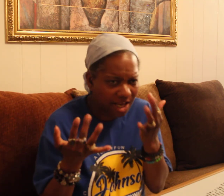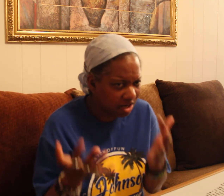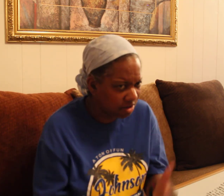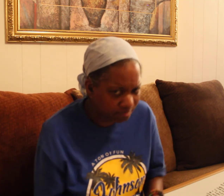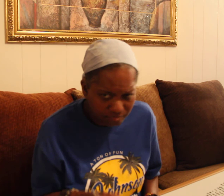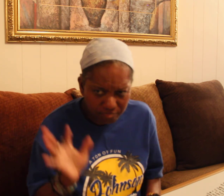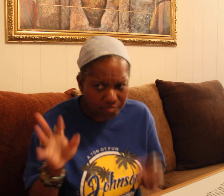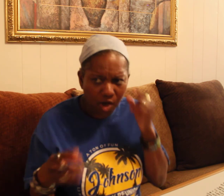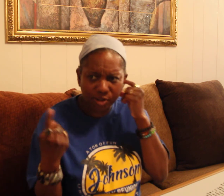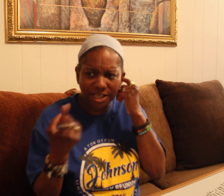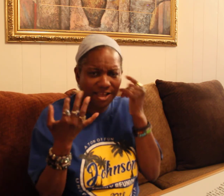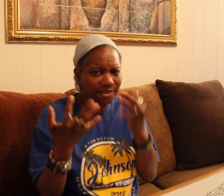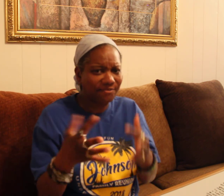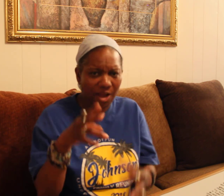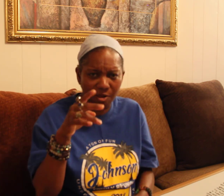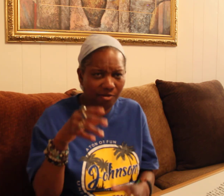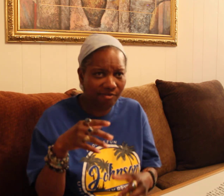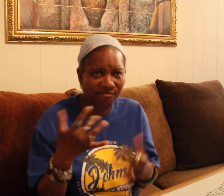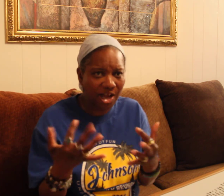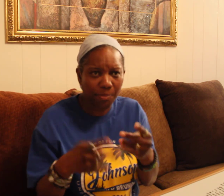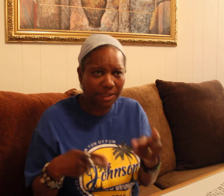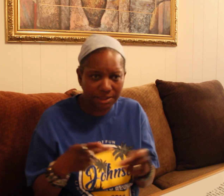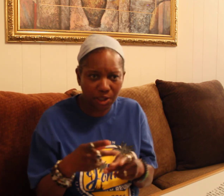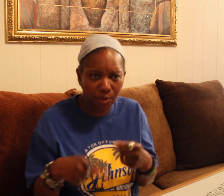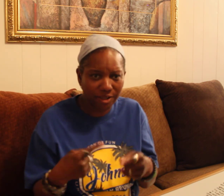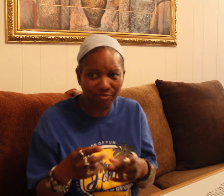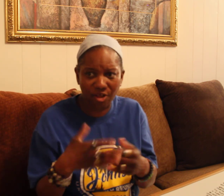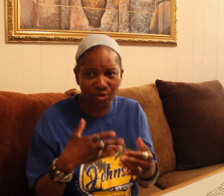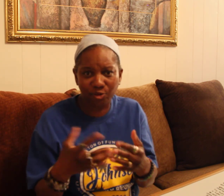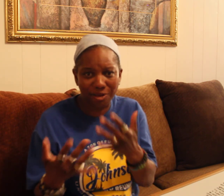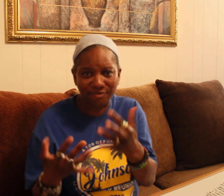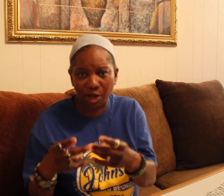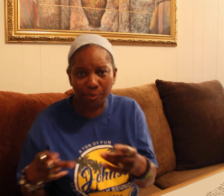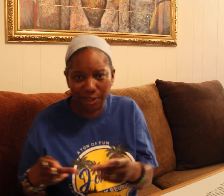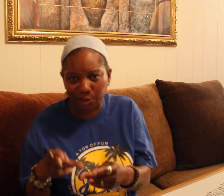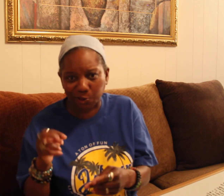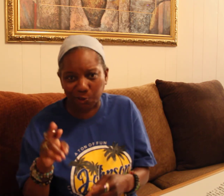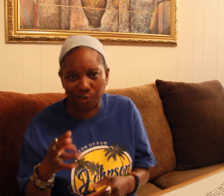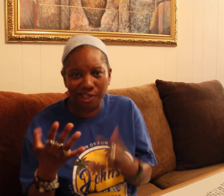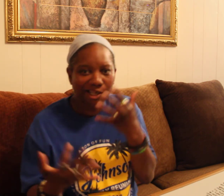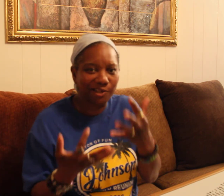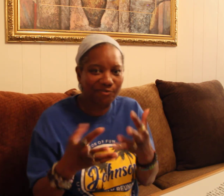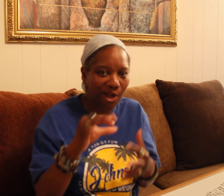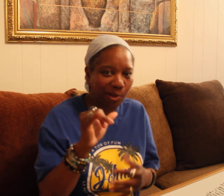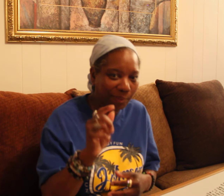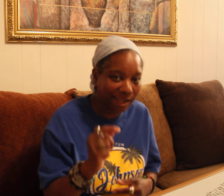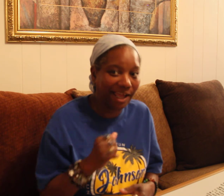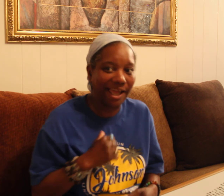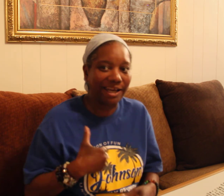fire. Always had to have a fireplace going, whether it was my fireplace or the fire pit, I had it